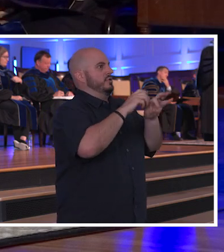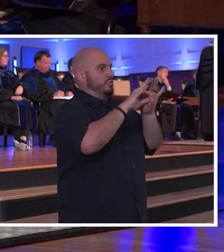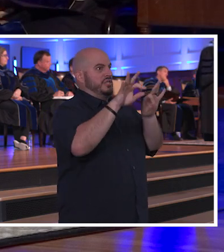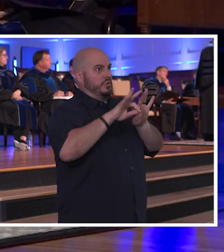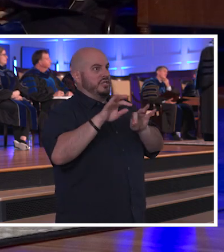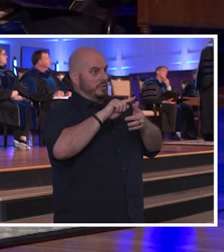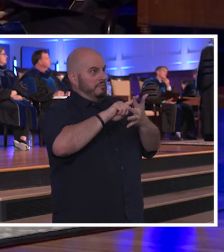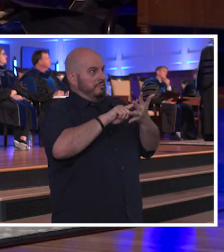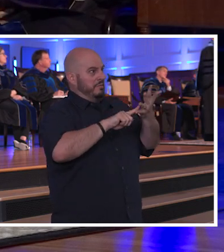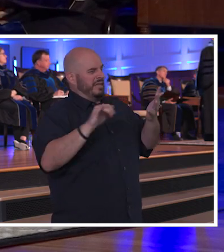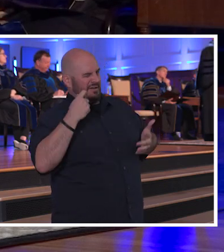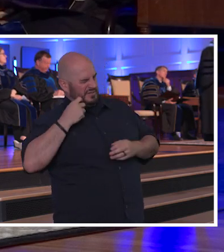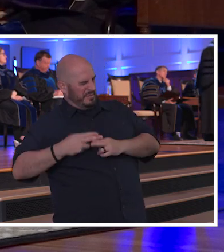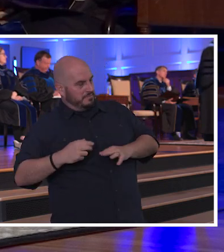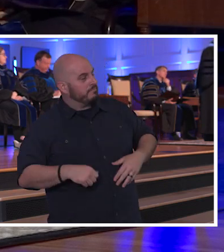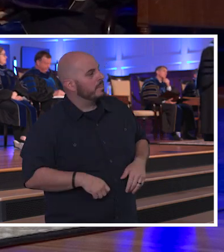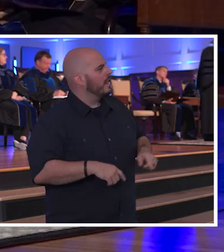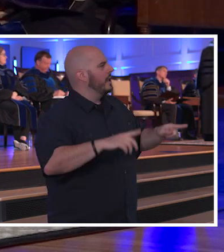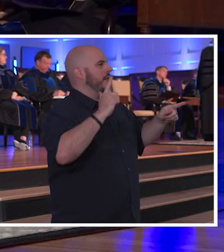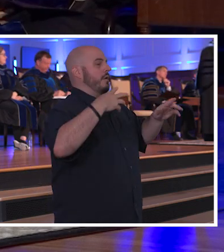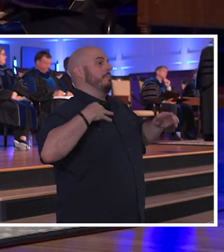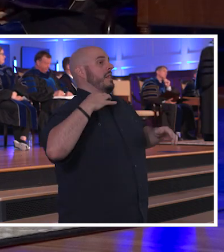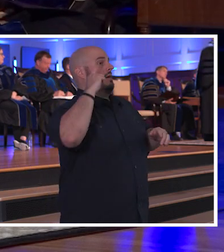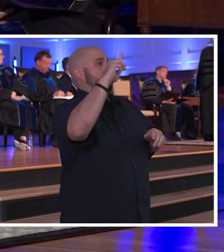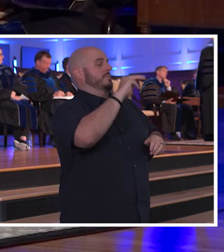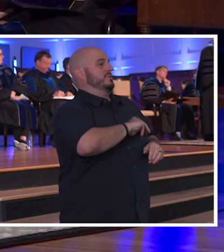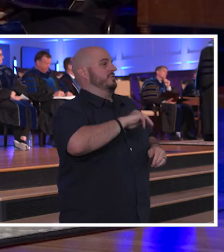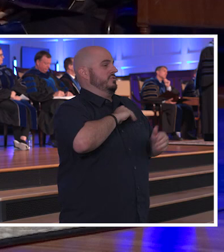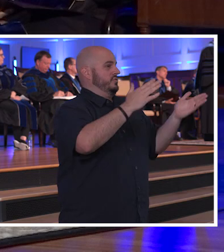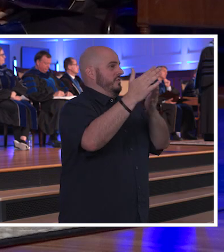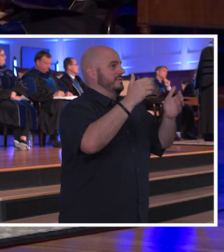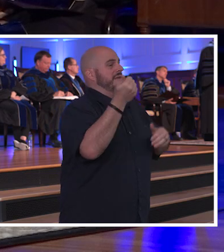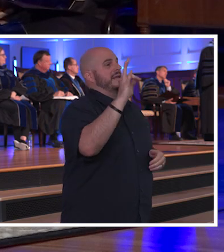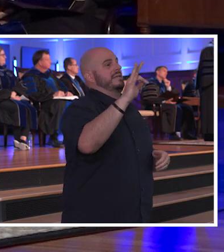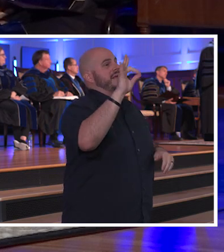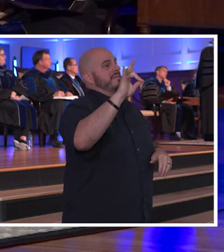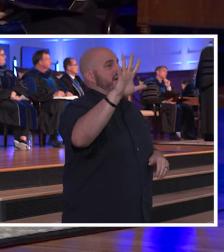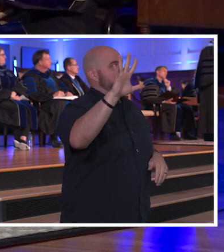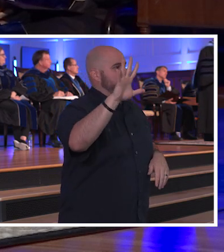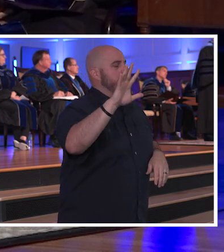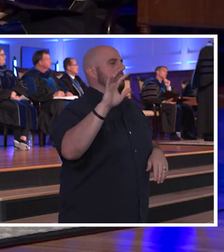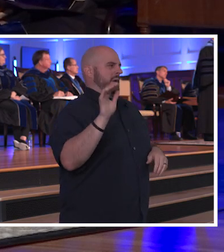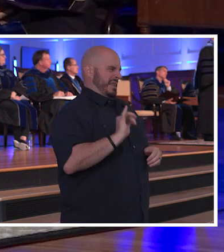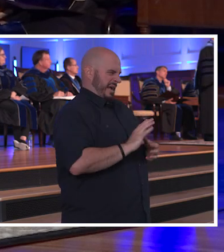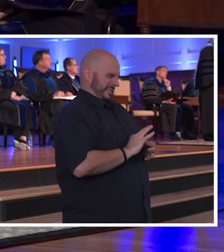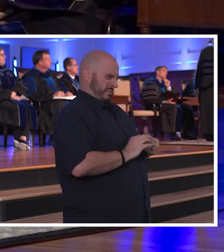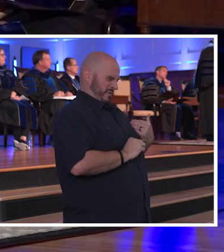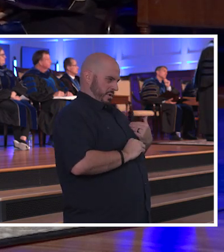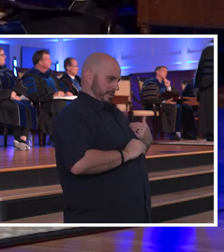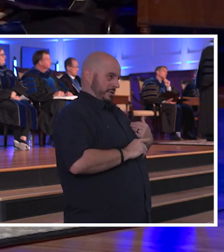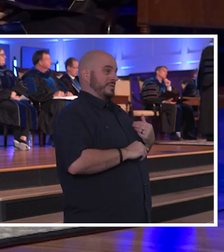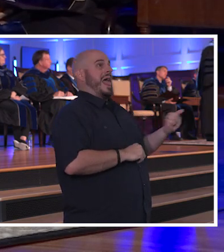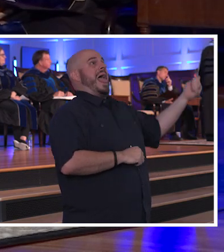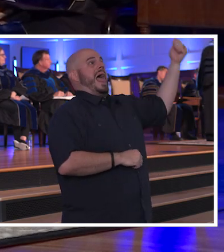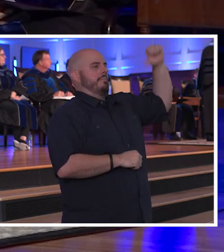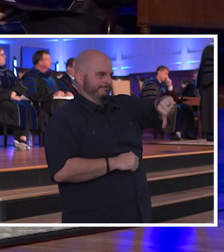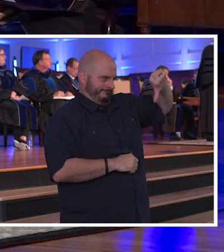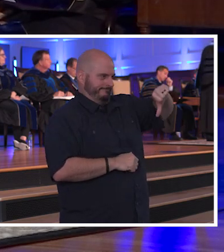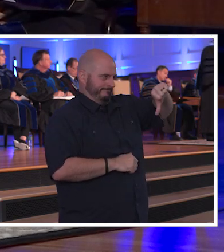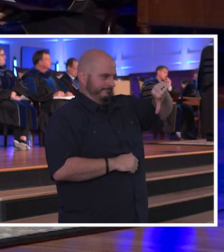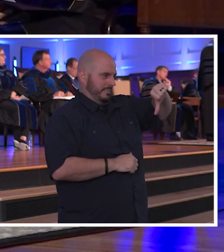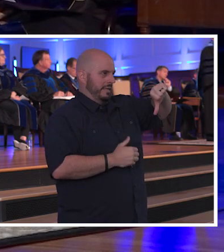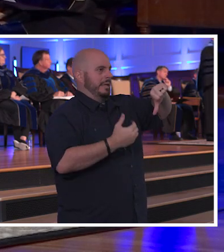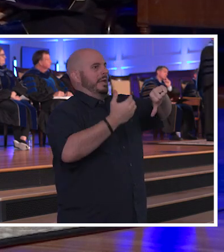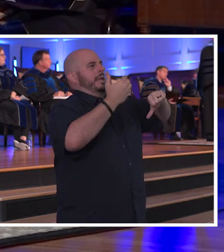apply for missionary service in 1985, but as I said, she was turned down because they said she